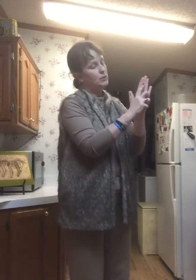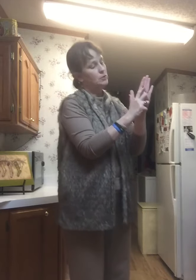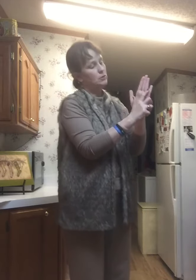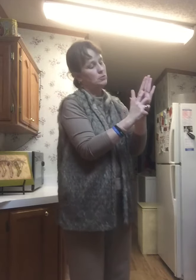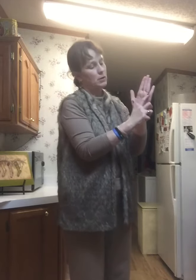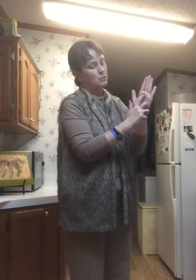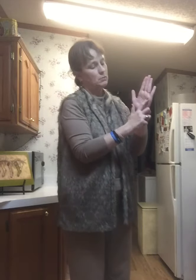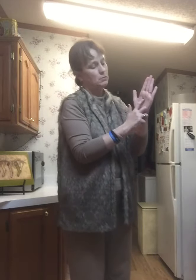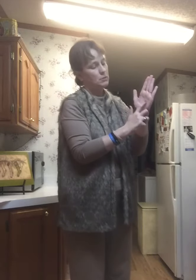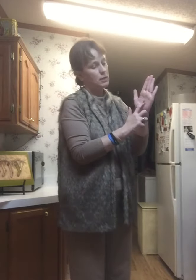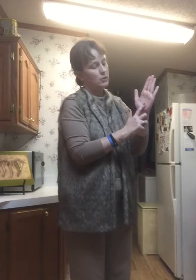to take your